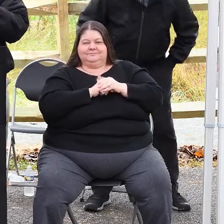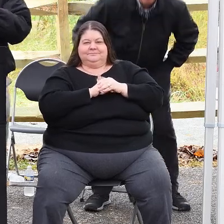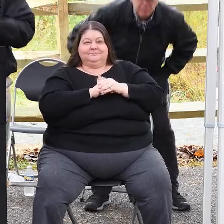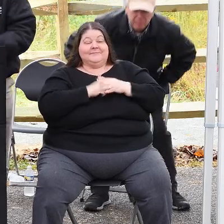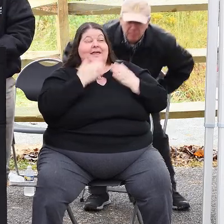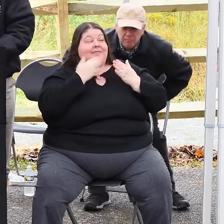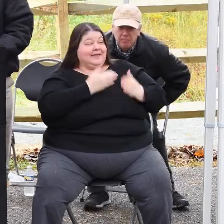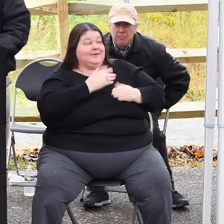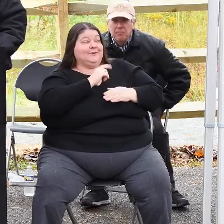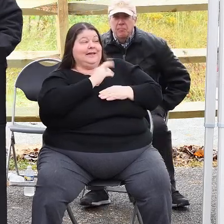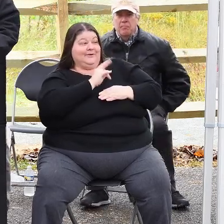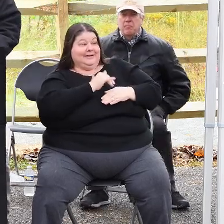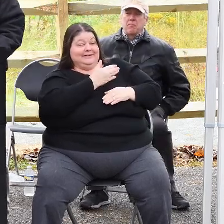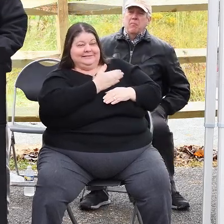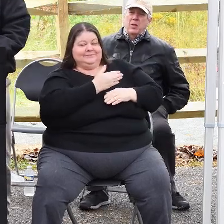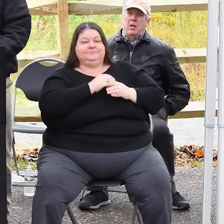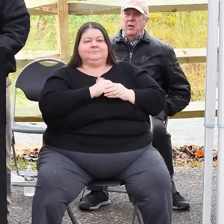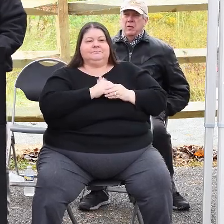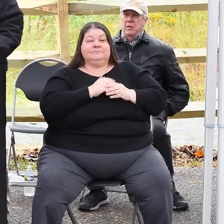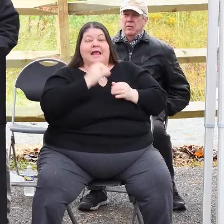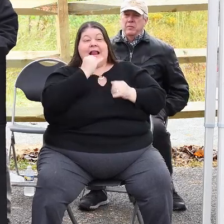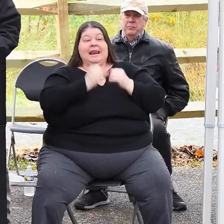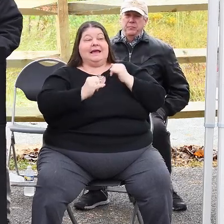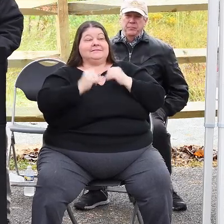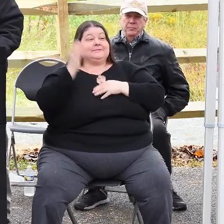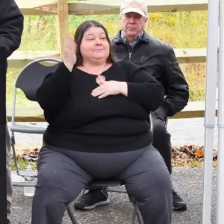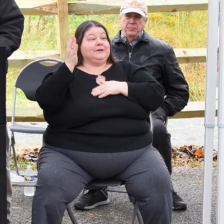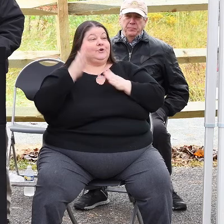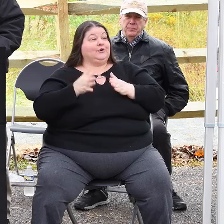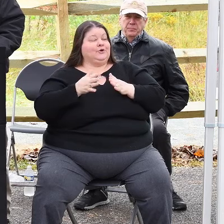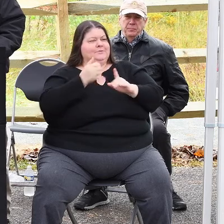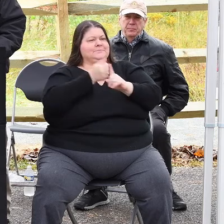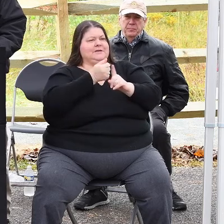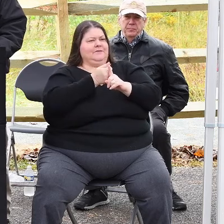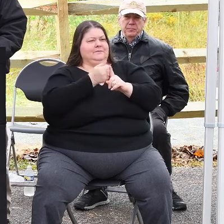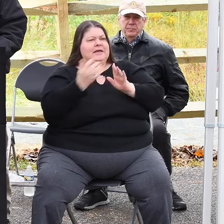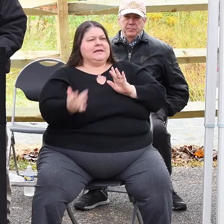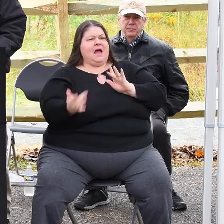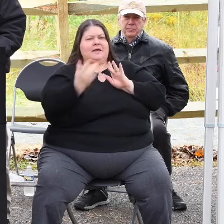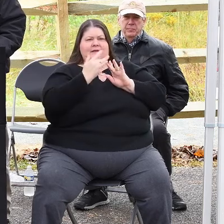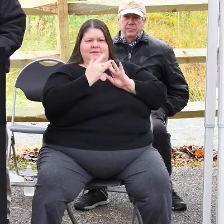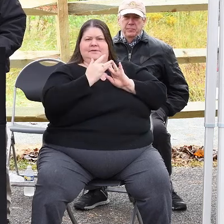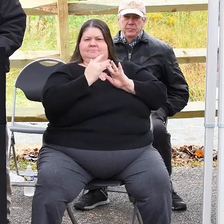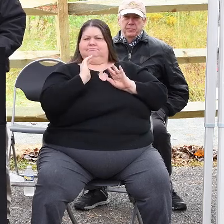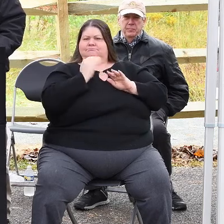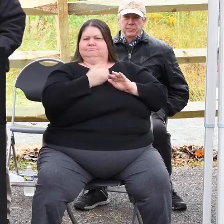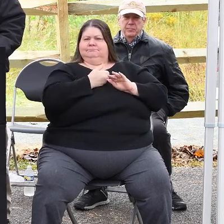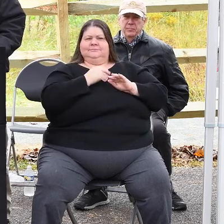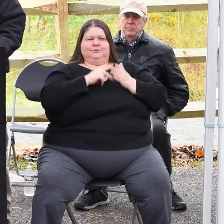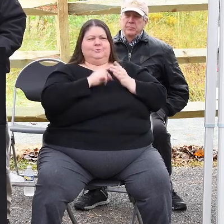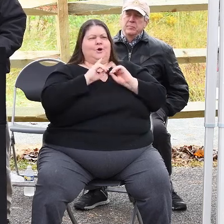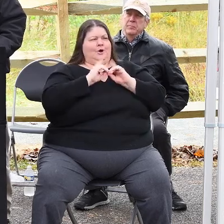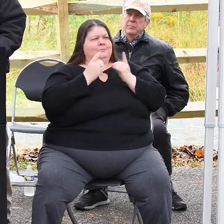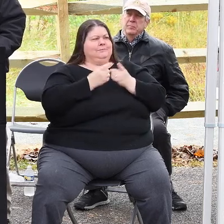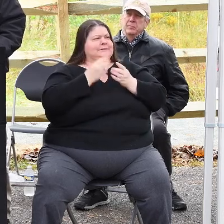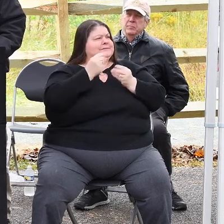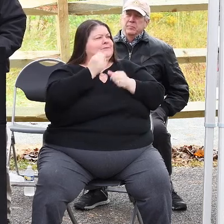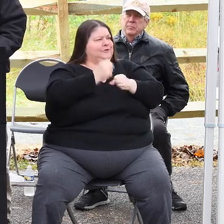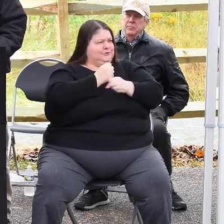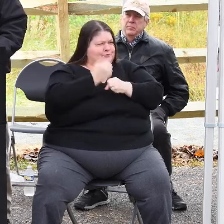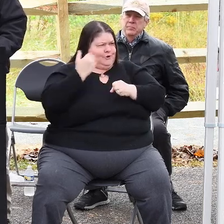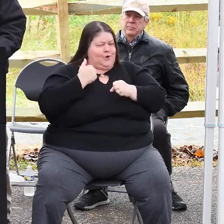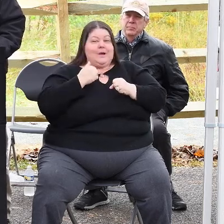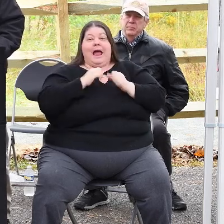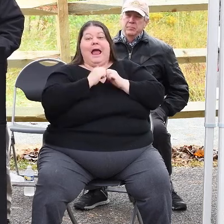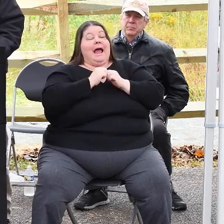Thank you, Larry. Our last speaker is a person who contacted our department several years ago with the idea of creating a